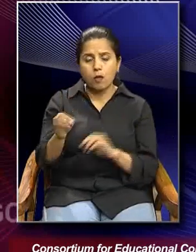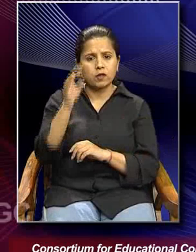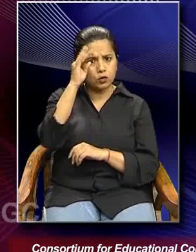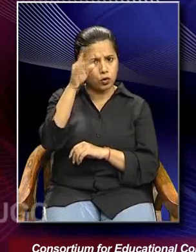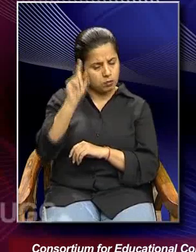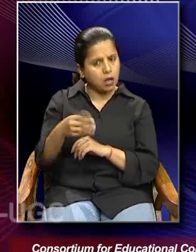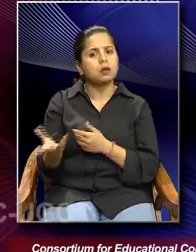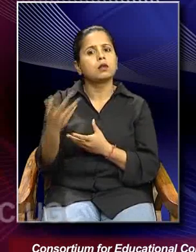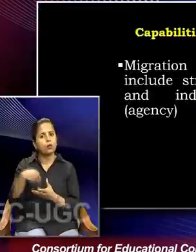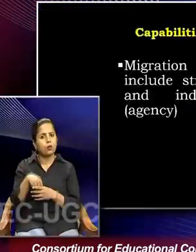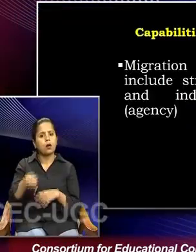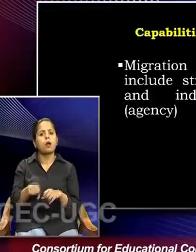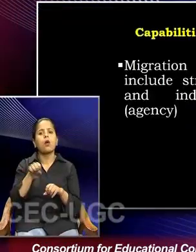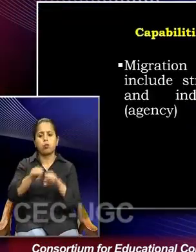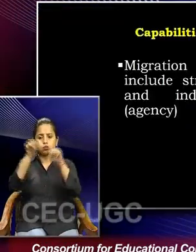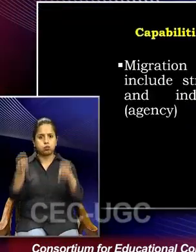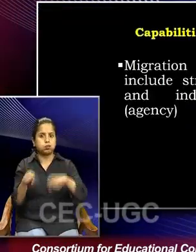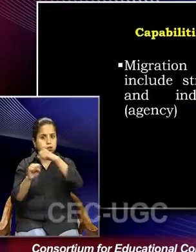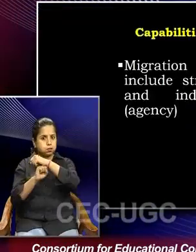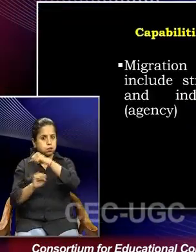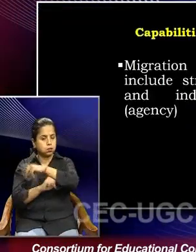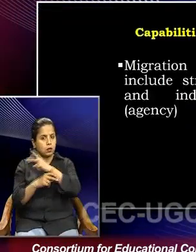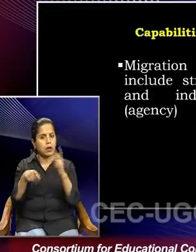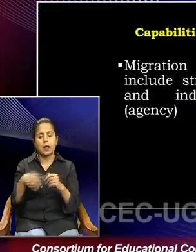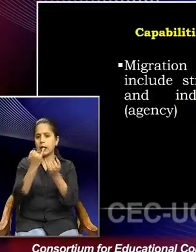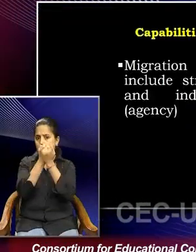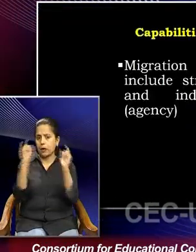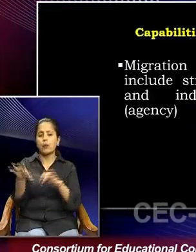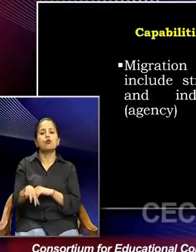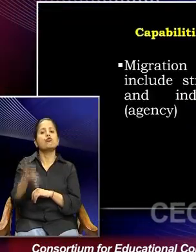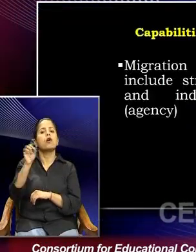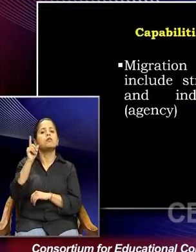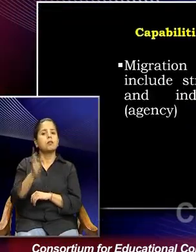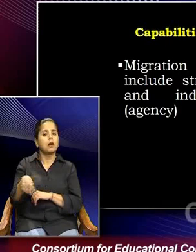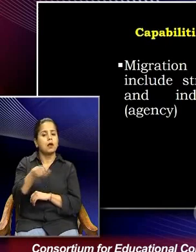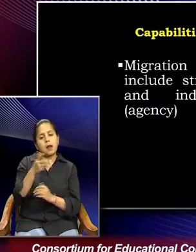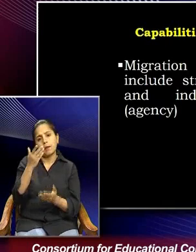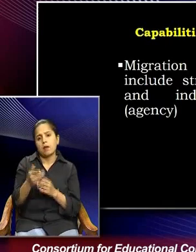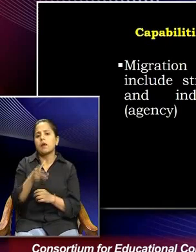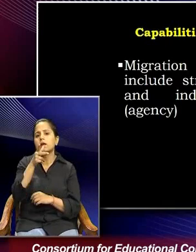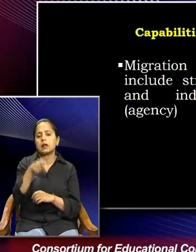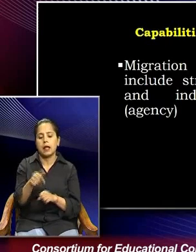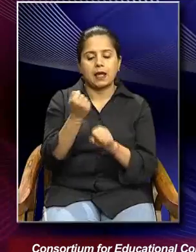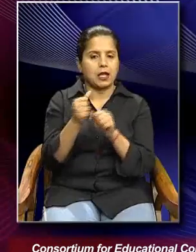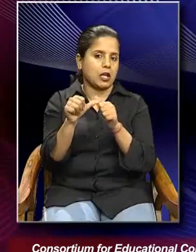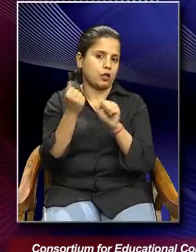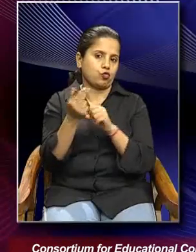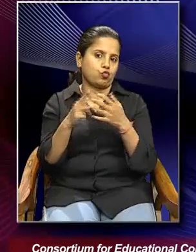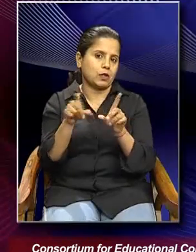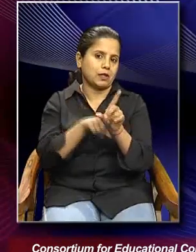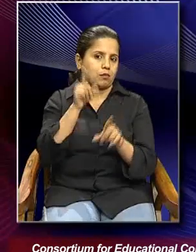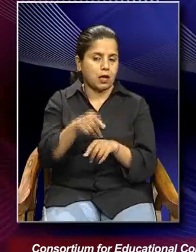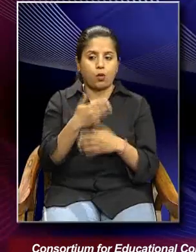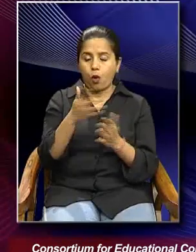should include the structural constraints and independent choices, or we may also call them agencies. So